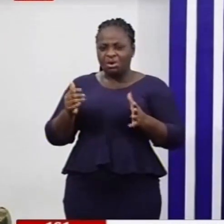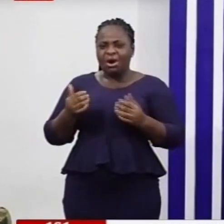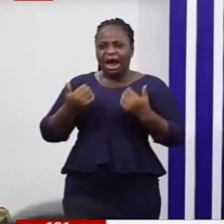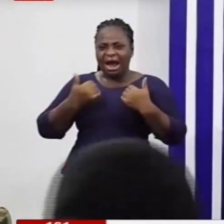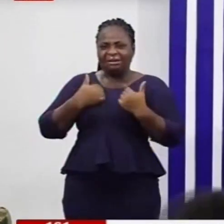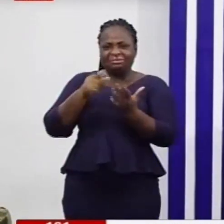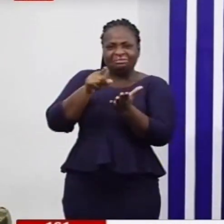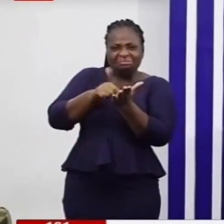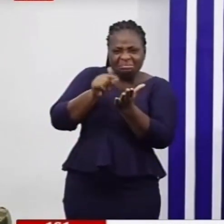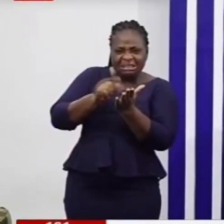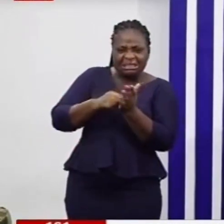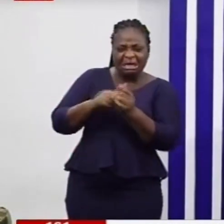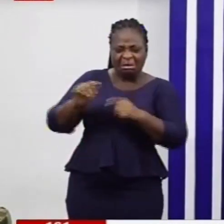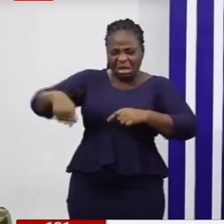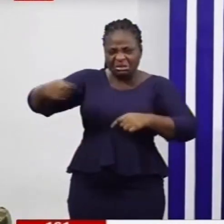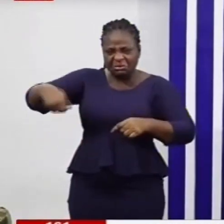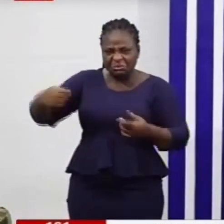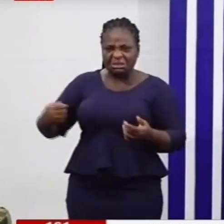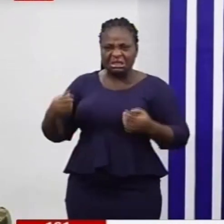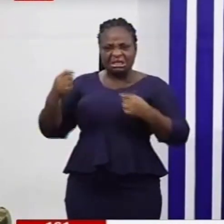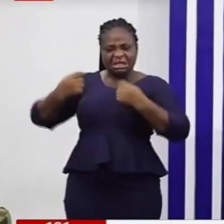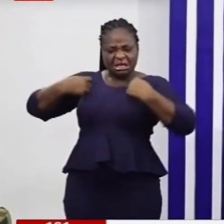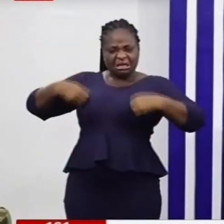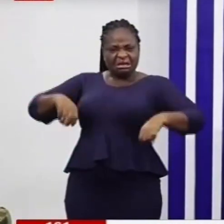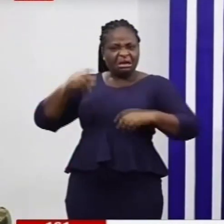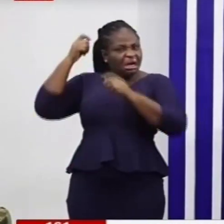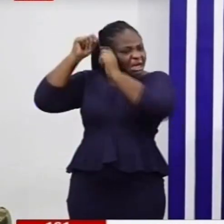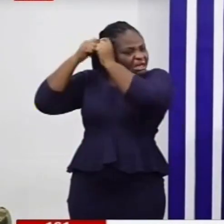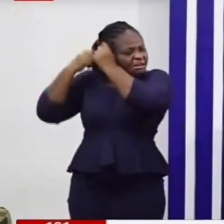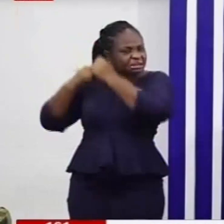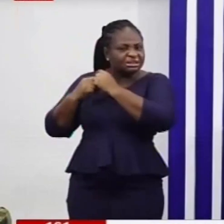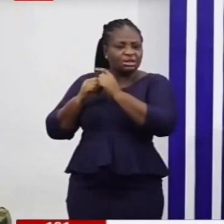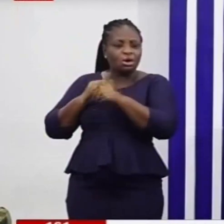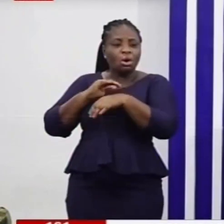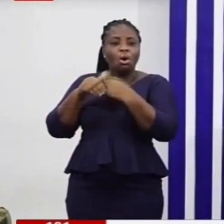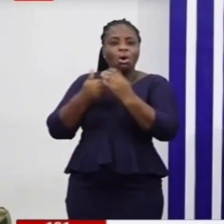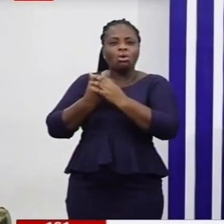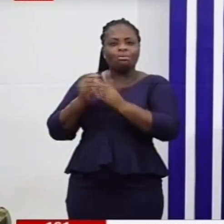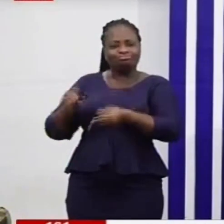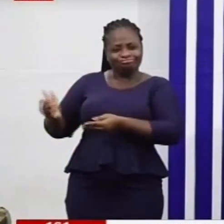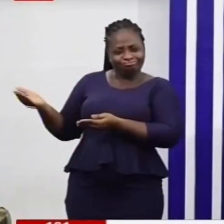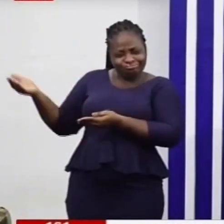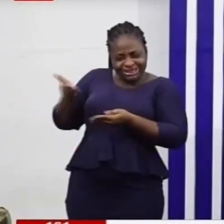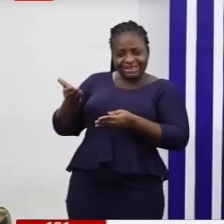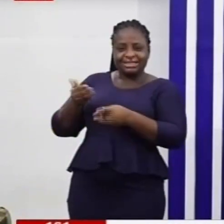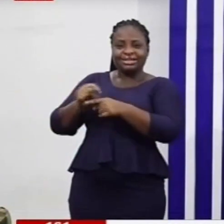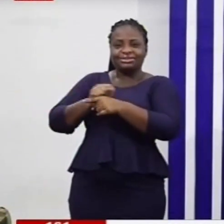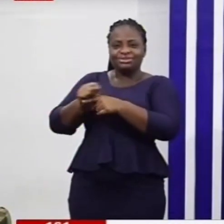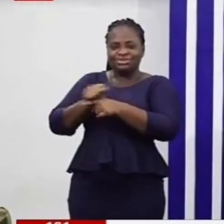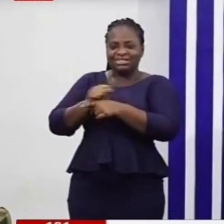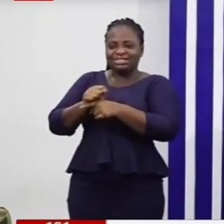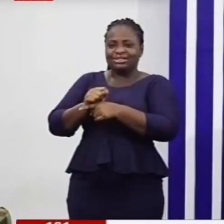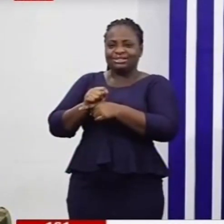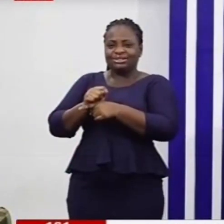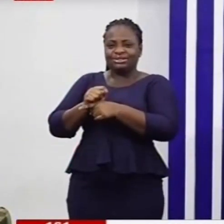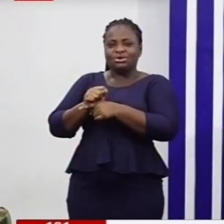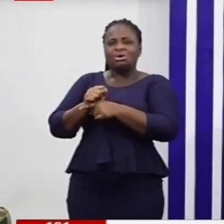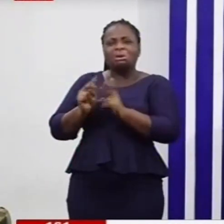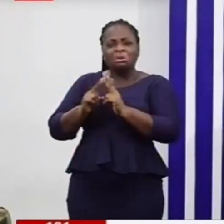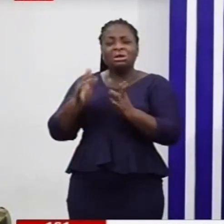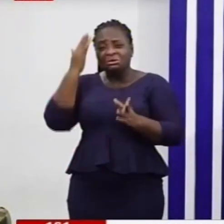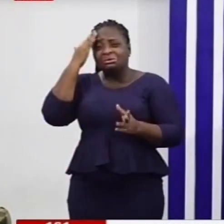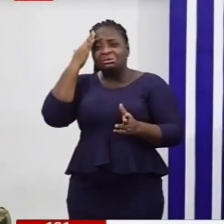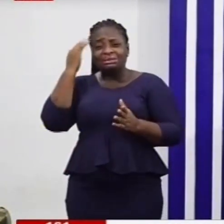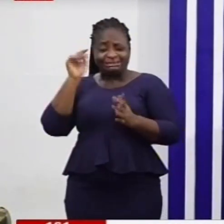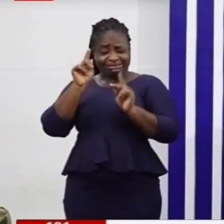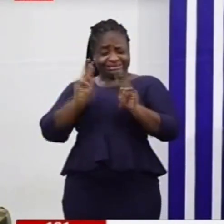journalism, who are doing dressmaking, fashion design and all that. So we are bringing our trainers to come and train them. We are grooming these ones because we know sitting